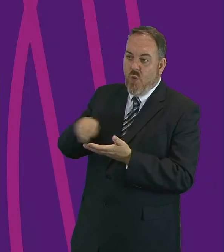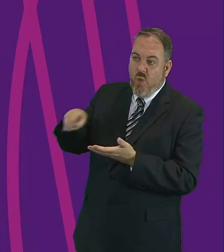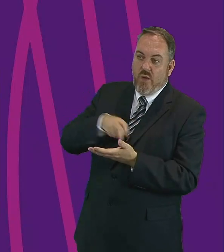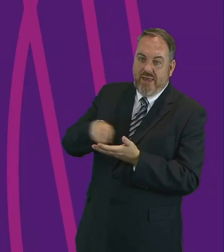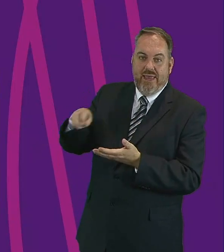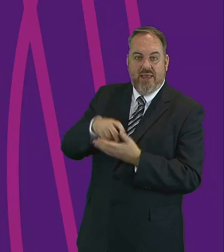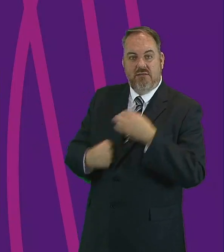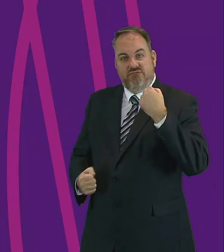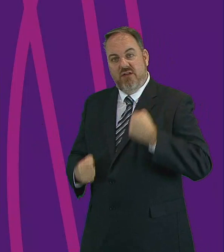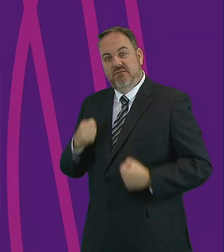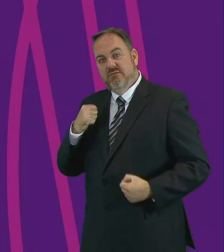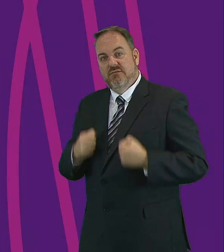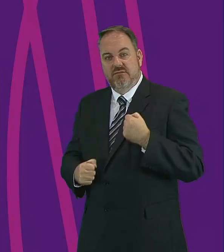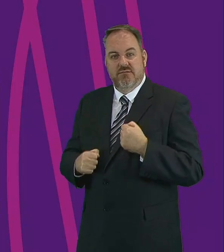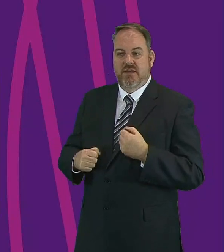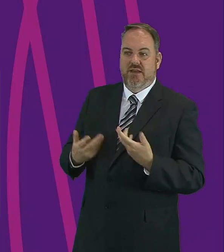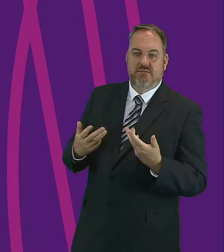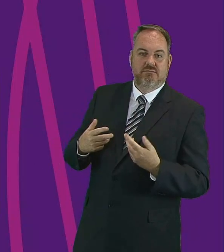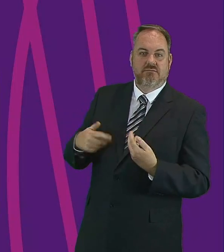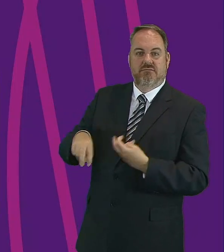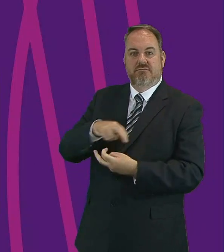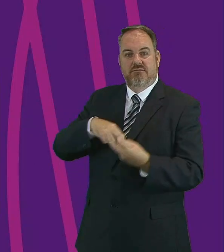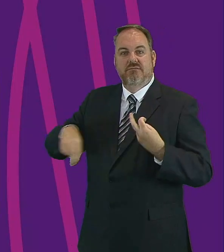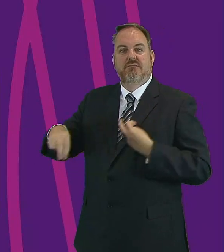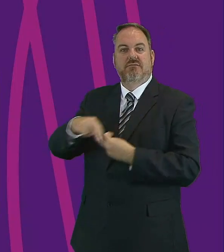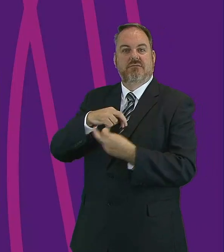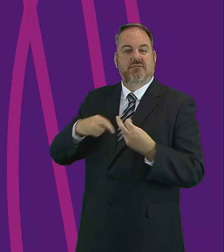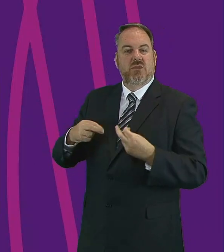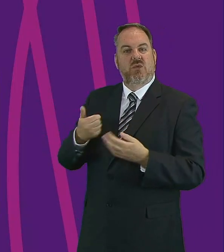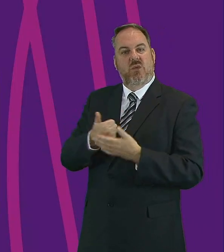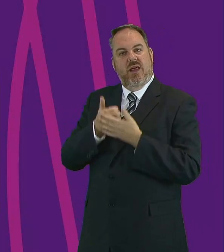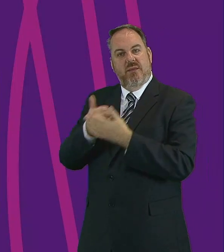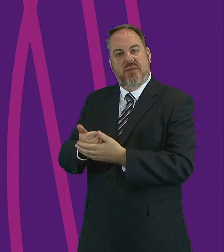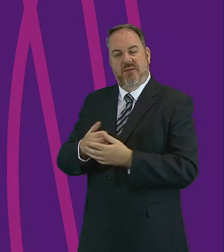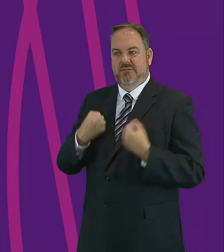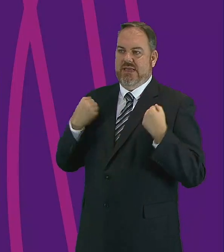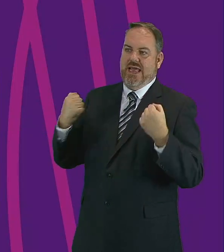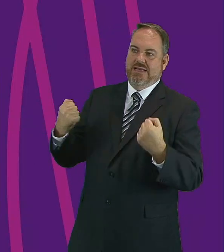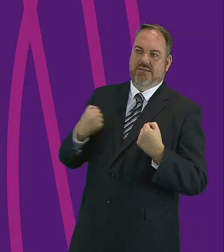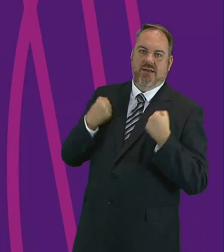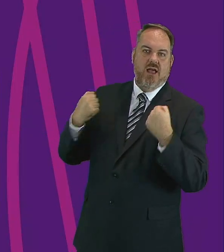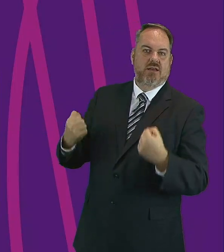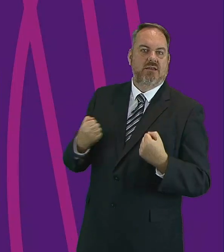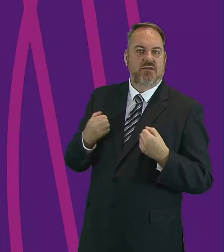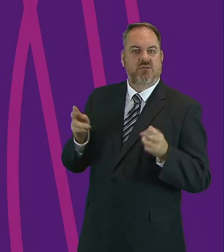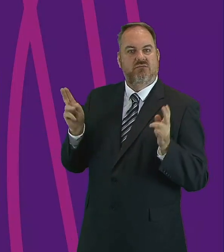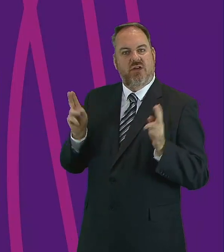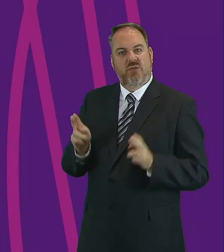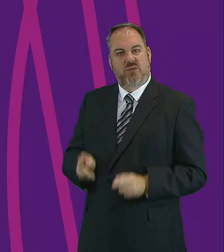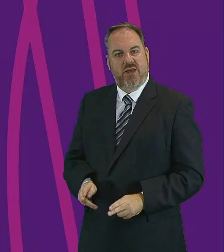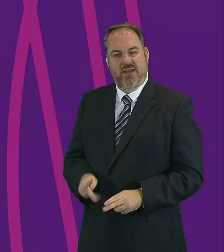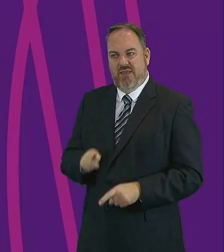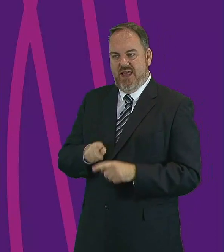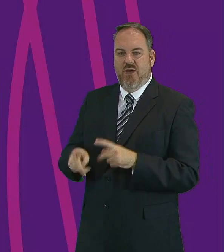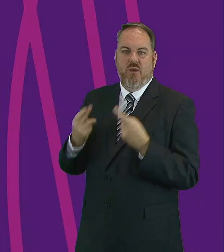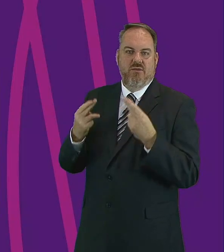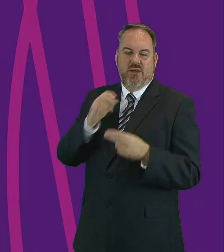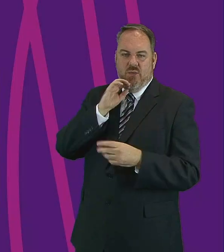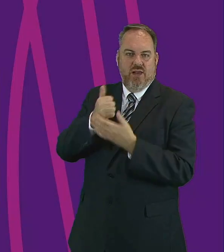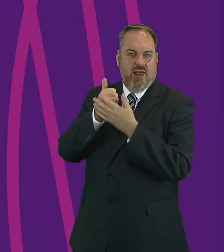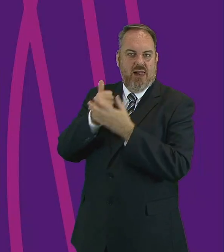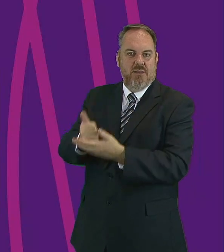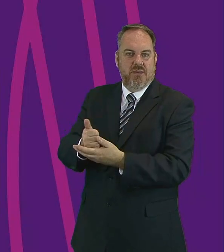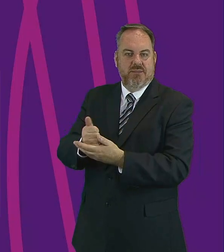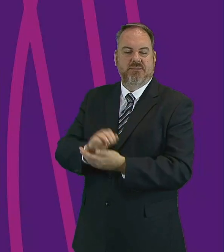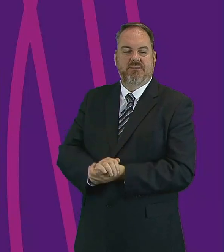to have active ways of getting around that help give them the exercise that is a key part of tackling obesity and